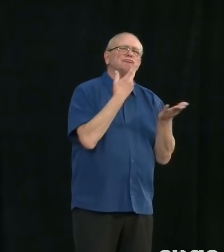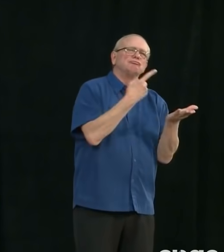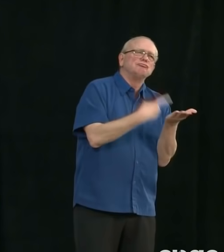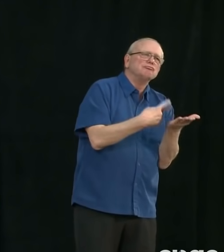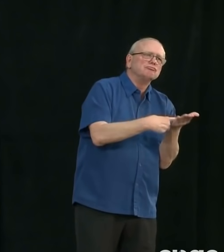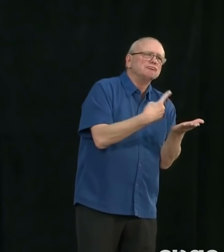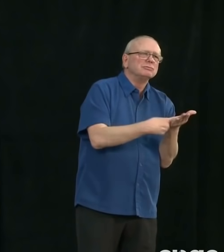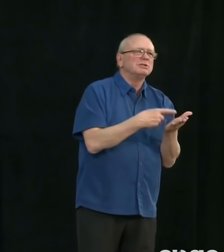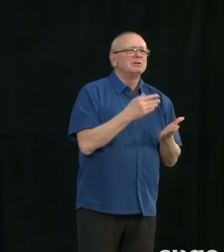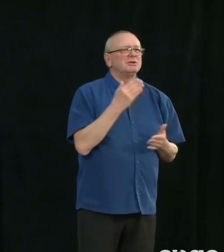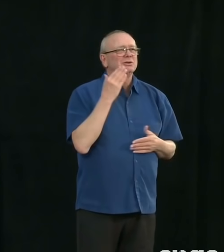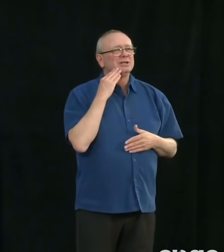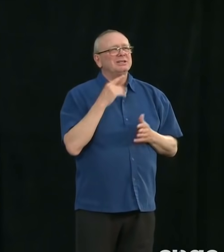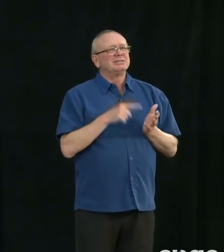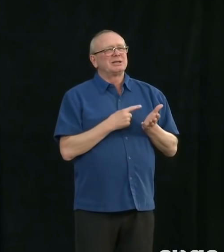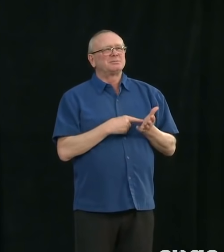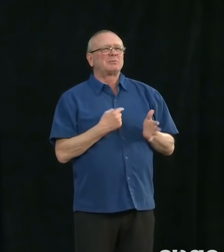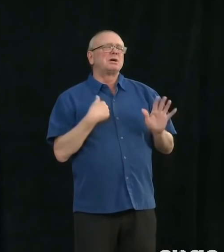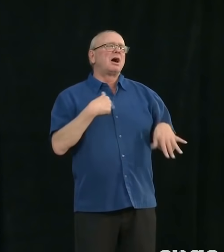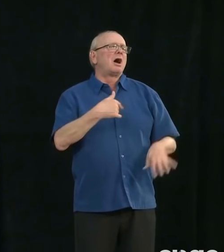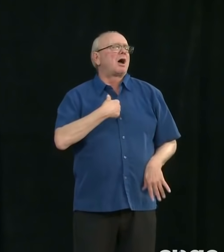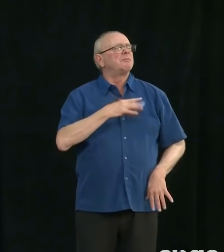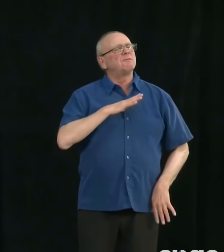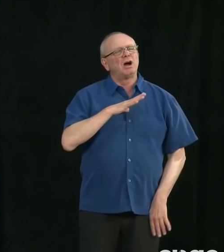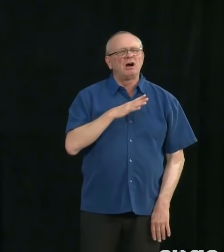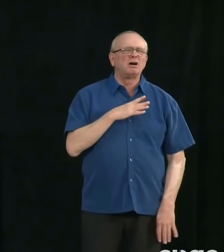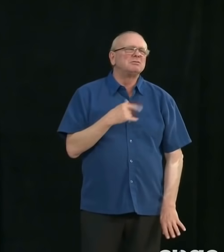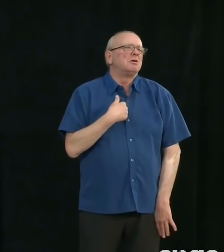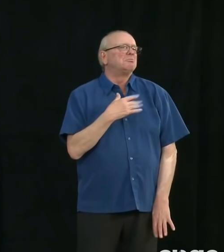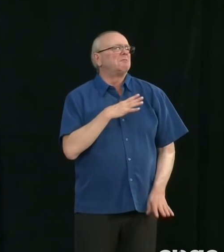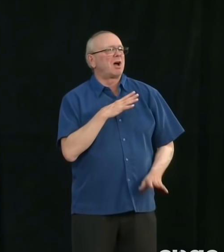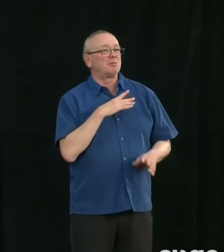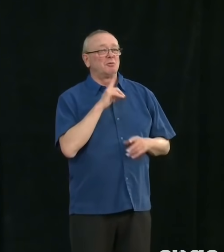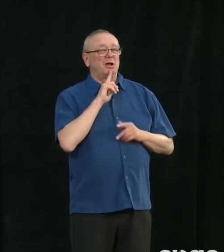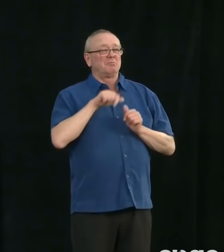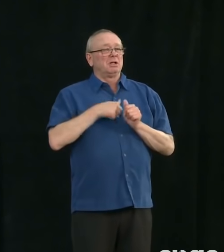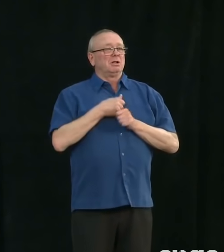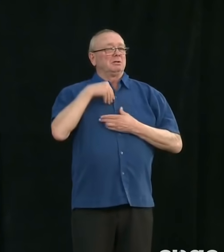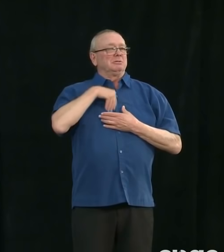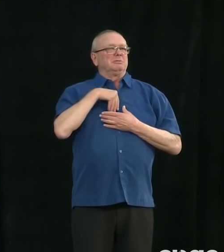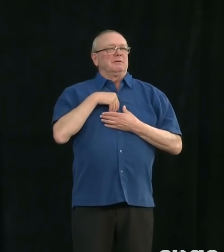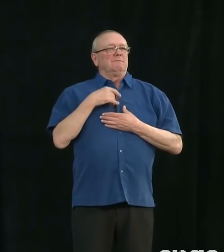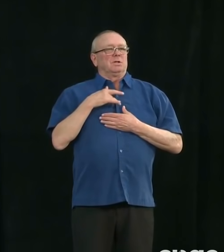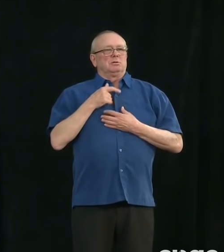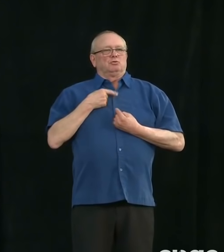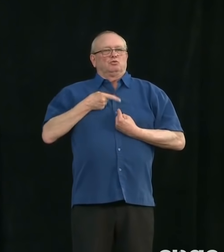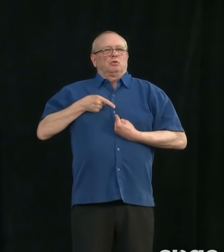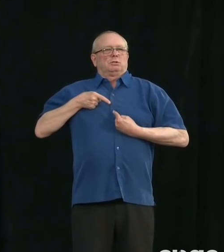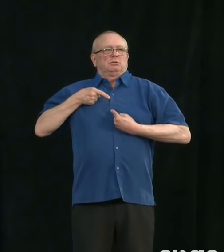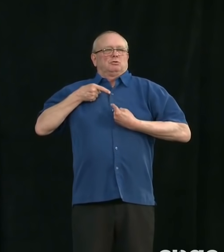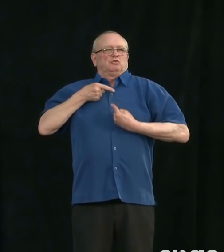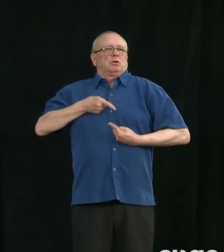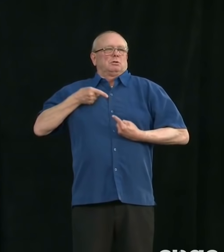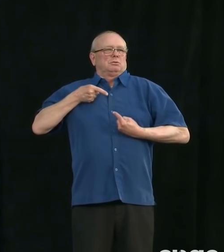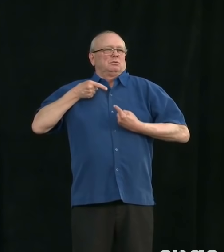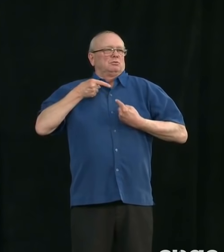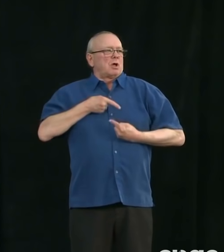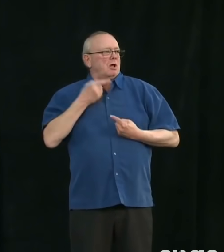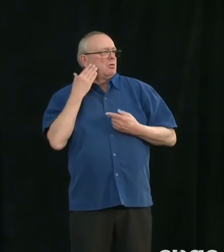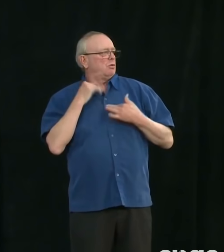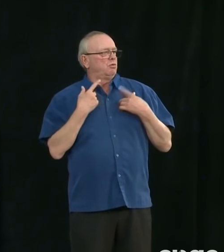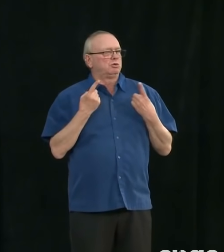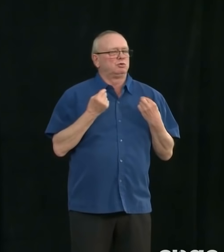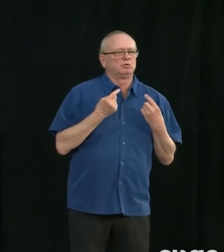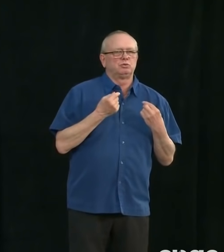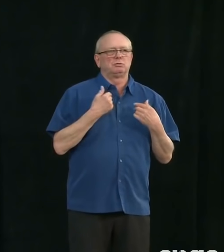means fine, or if it means someone is struggling but not sure how to explain how they're feeling. It's okay if you're not